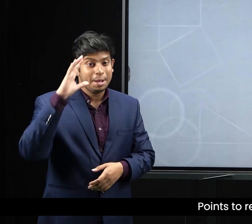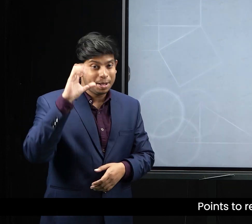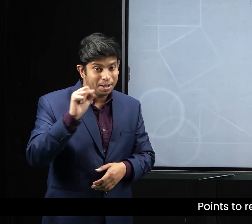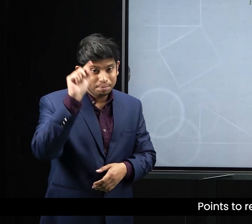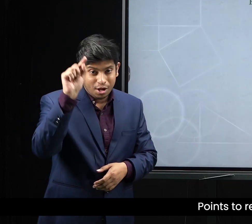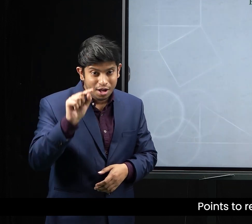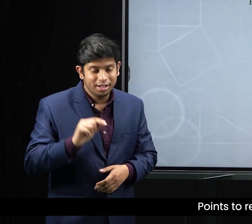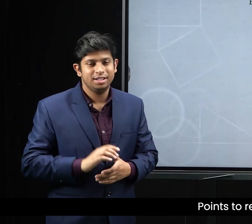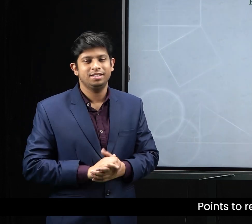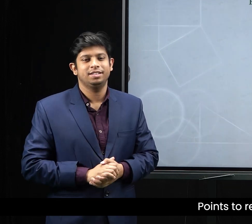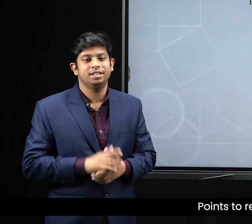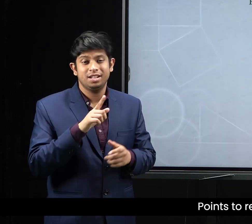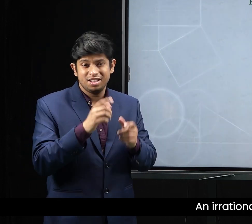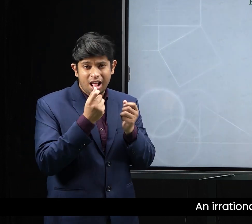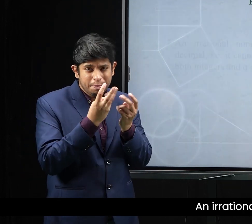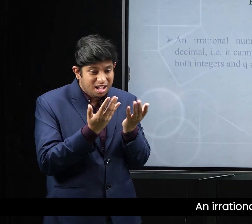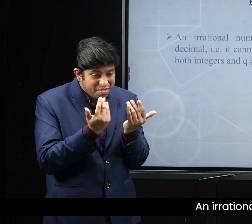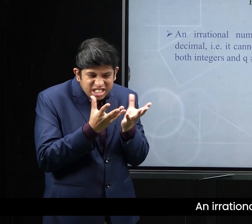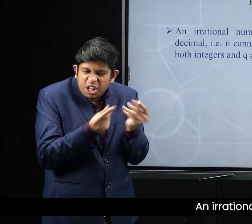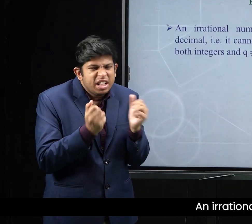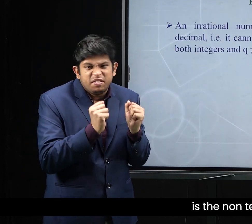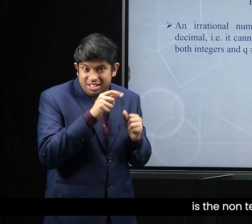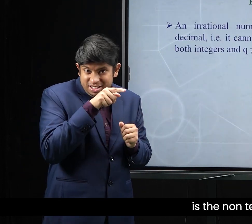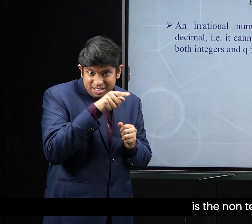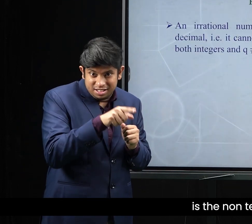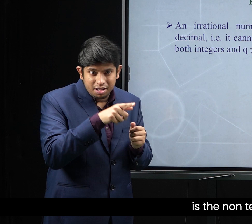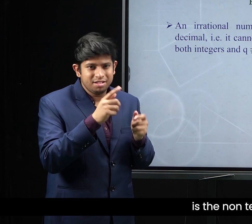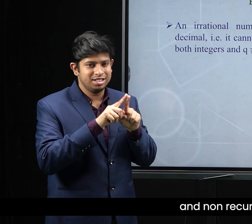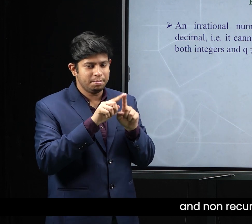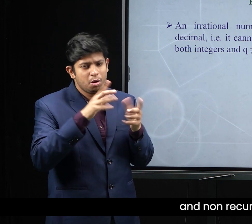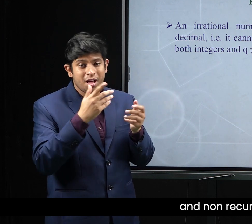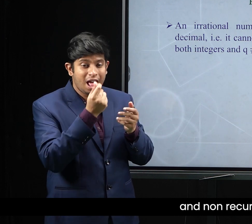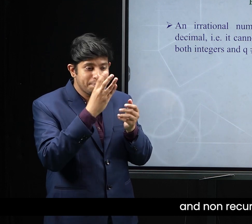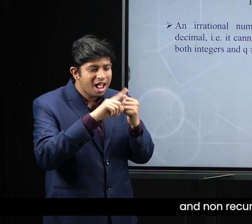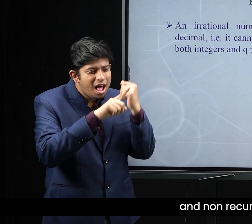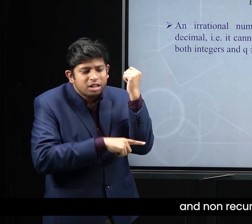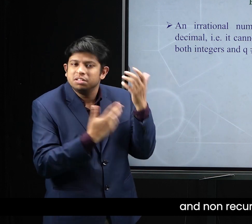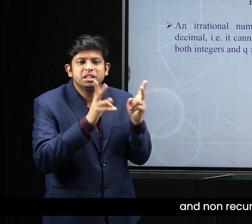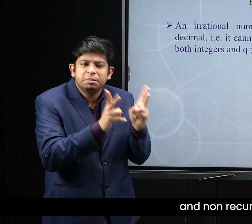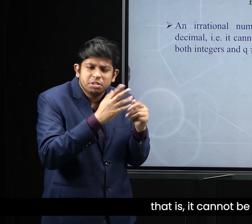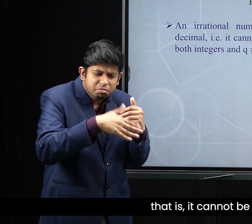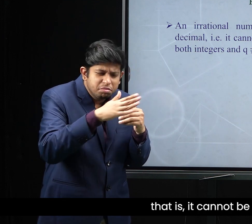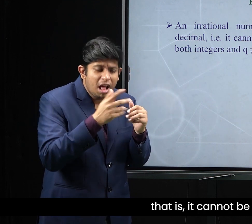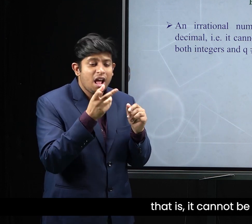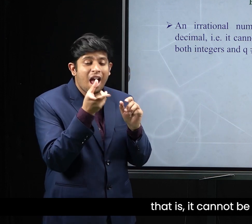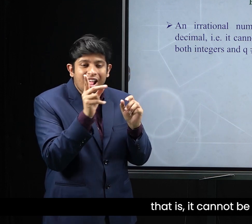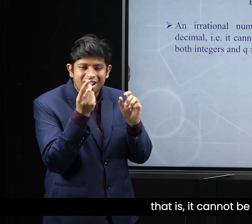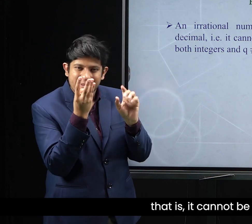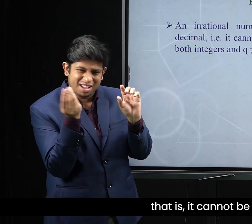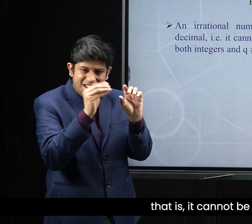Points to remember: an irrational number is a non-terminating and non-reoccurring decimal, that is, it cannot be written in the